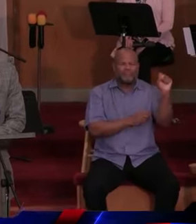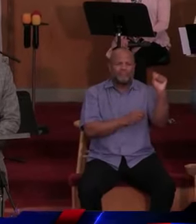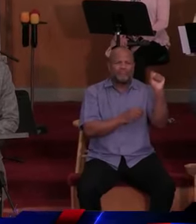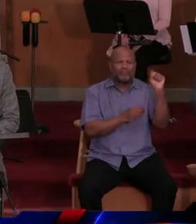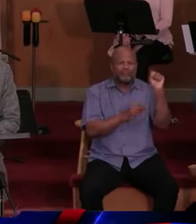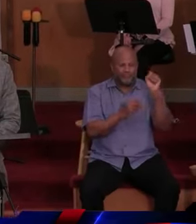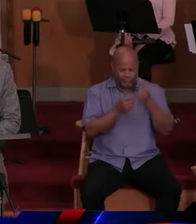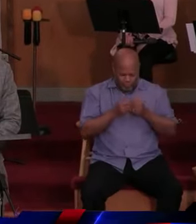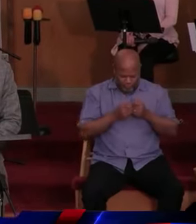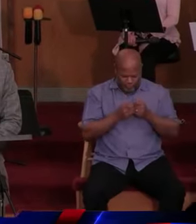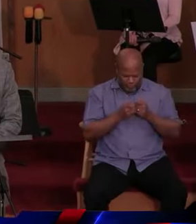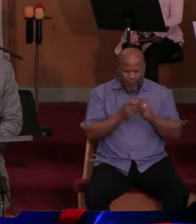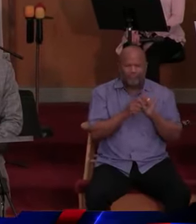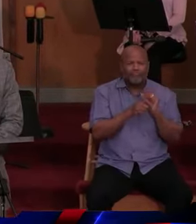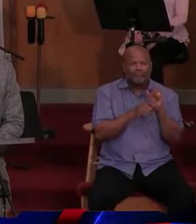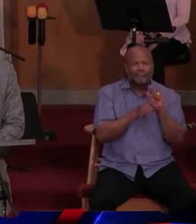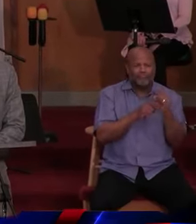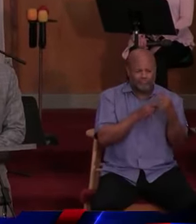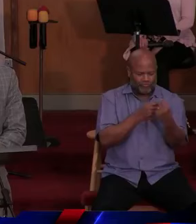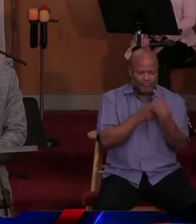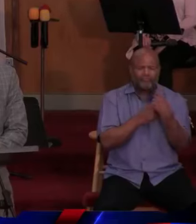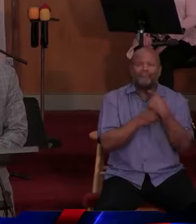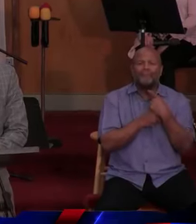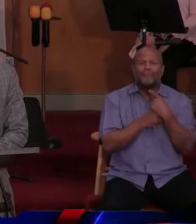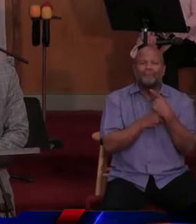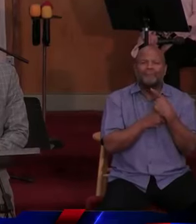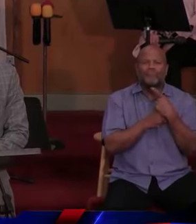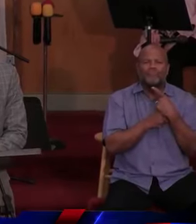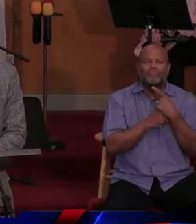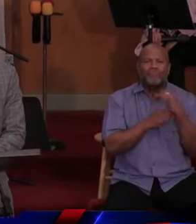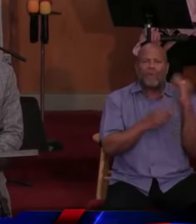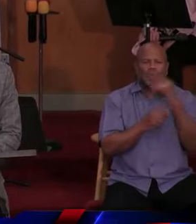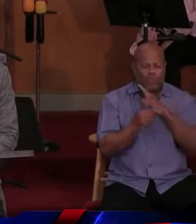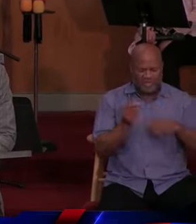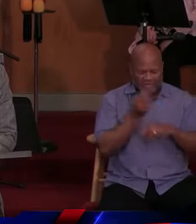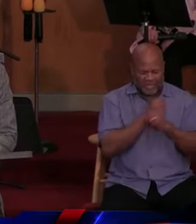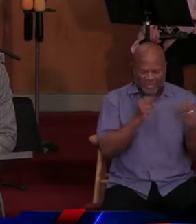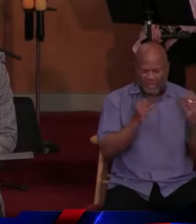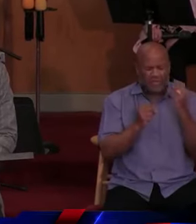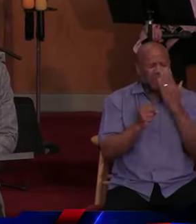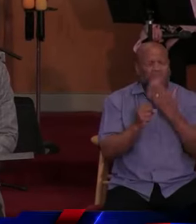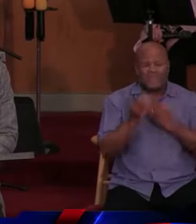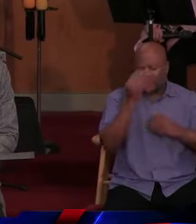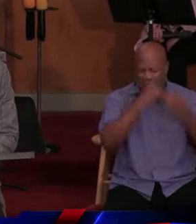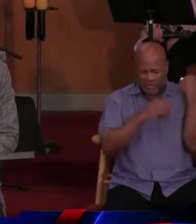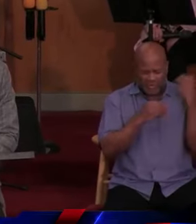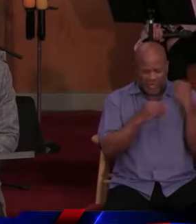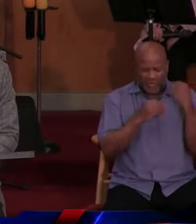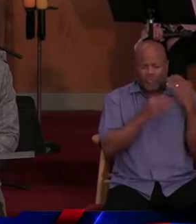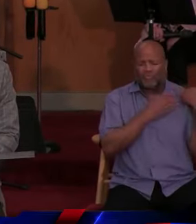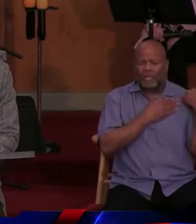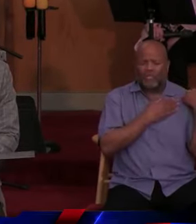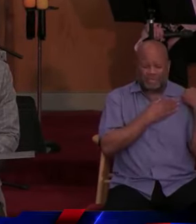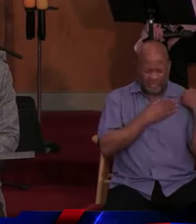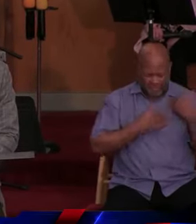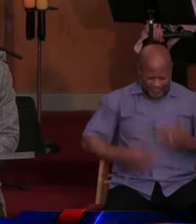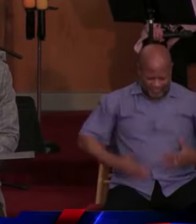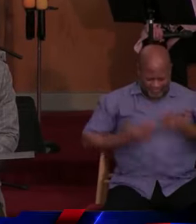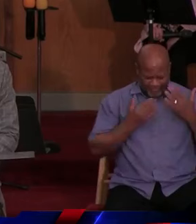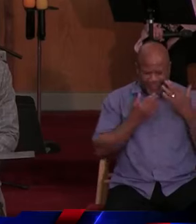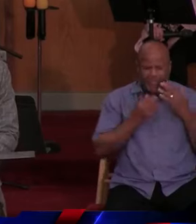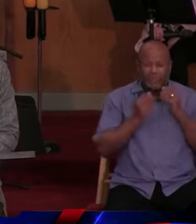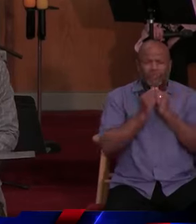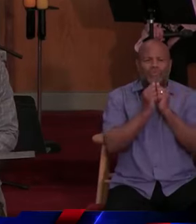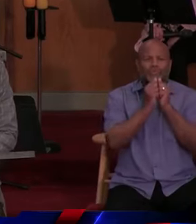We'll pray with you. We're praying for you. May the grace of our Lord and Savior and the sweet communion of His Holy Spirit rest, rule, and abide with you henceforth